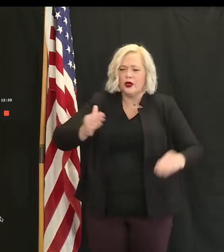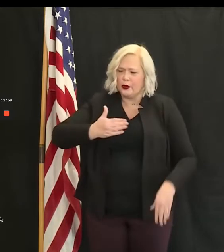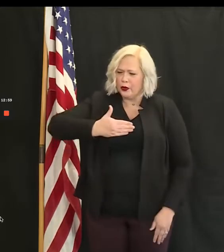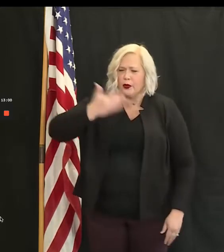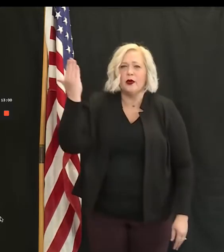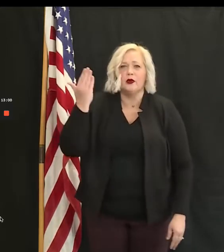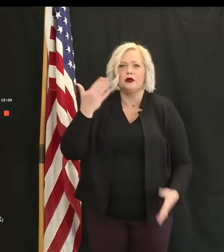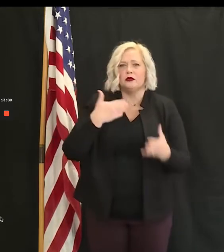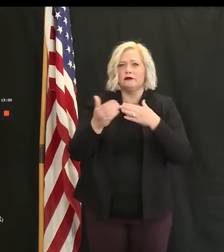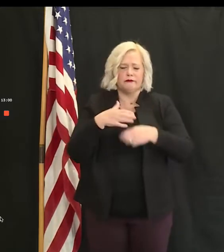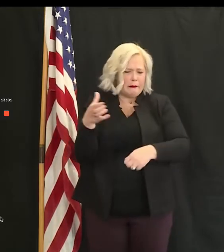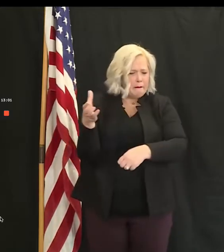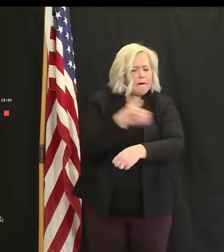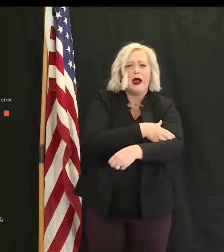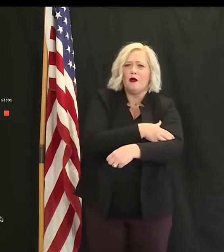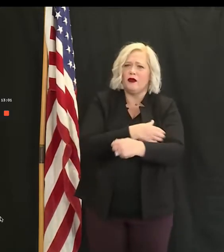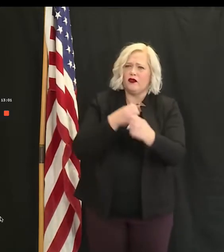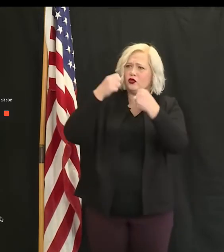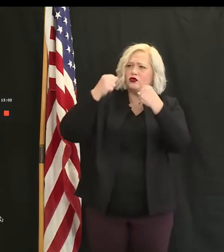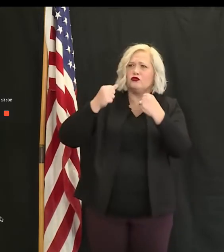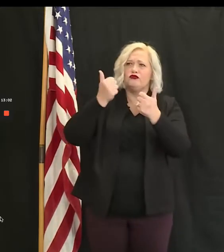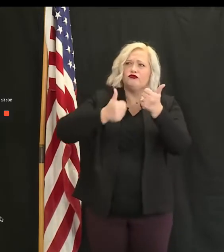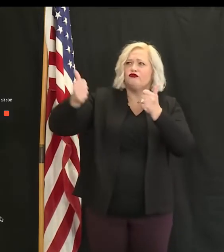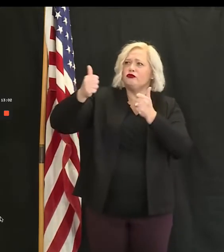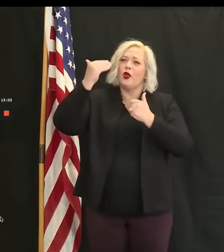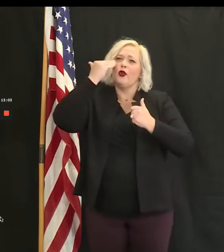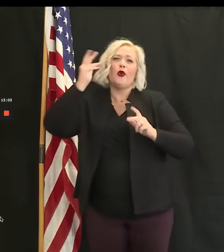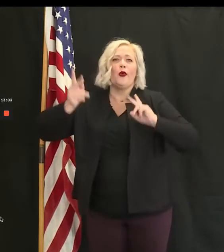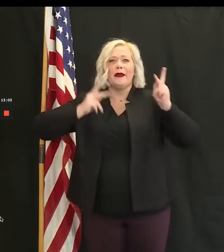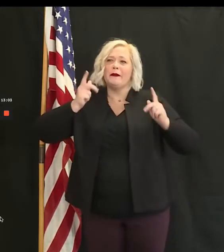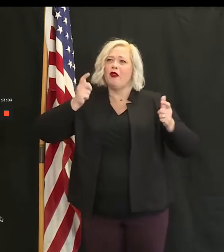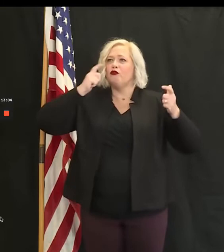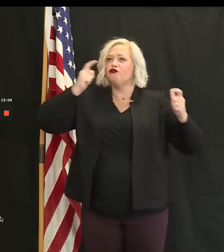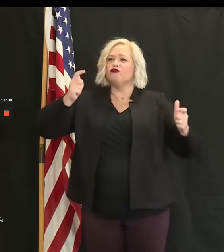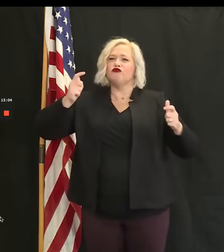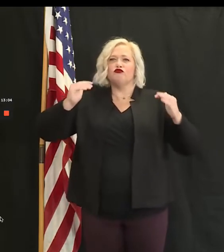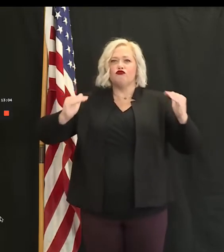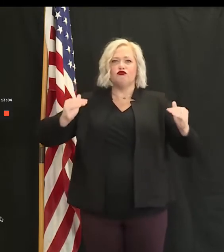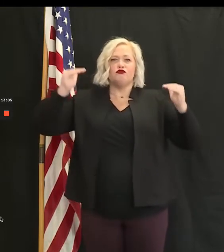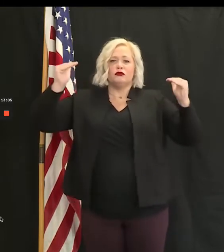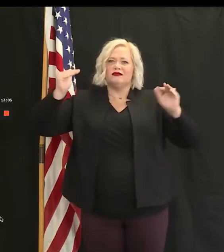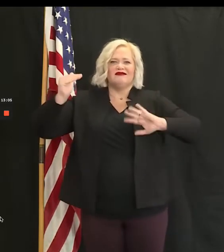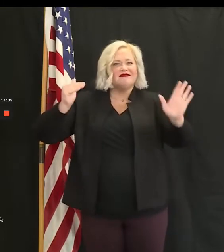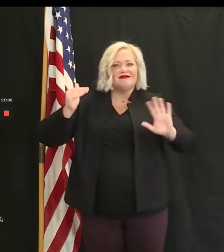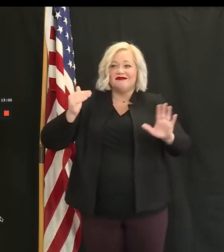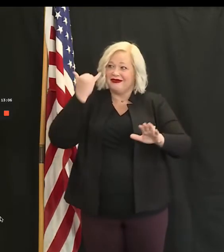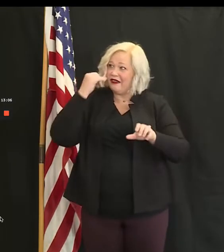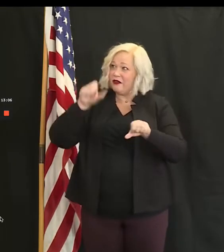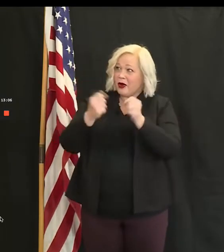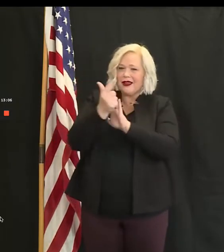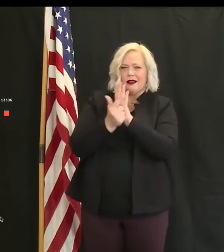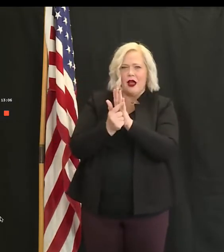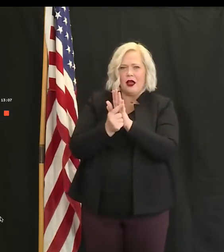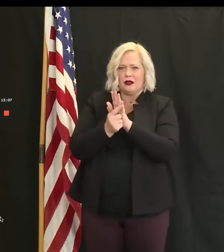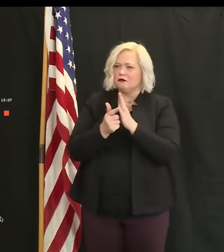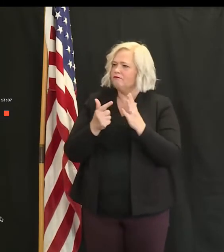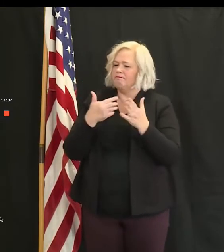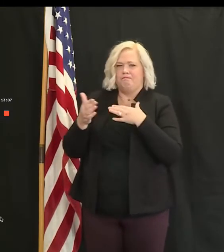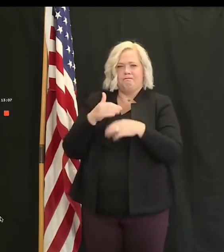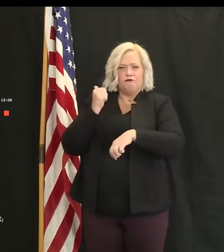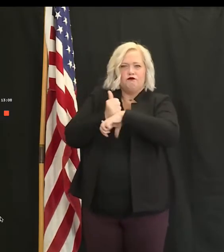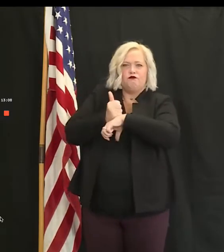powerful or well-connected, is above accountability when they commit a crime. And just as no one in